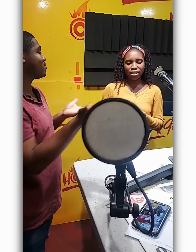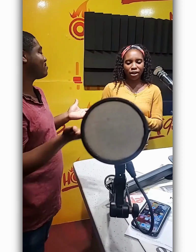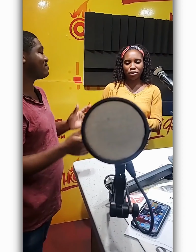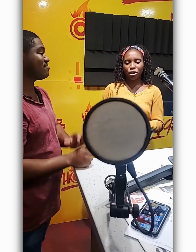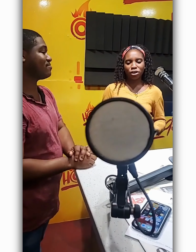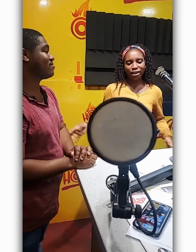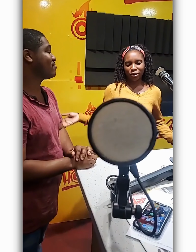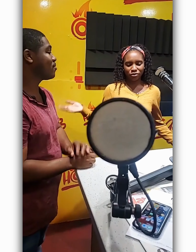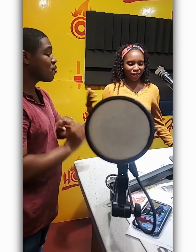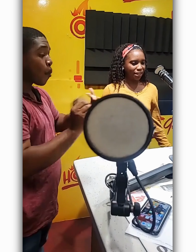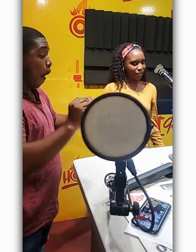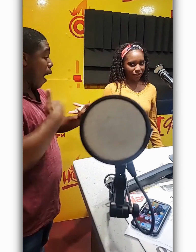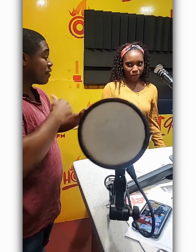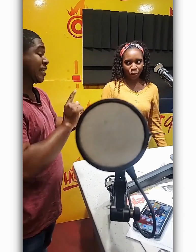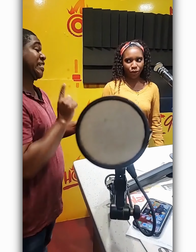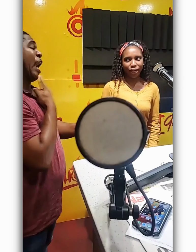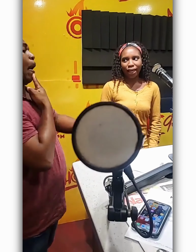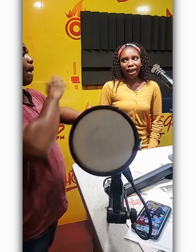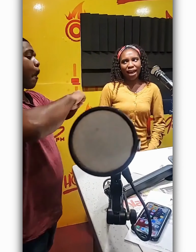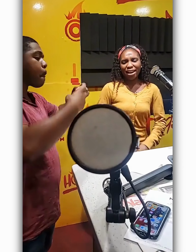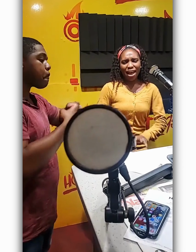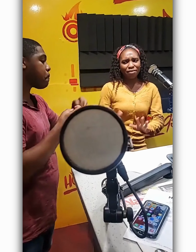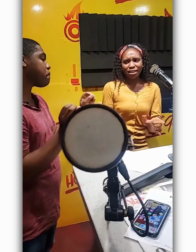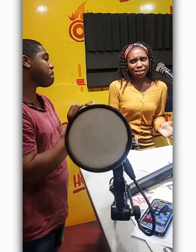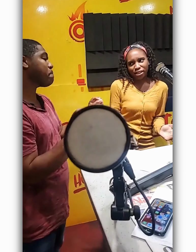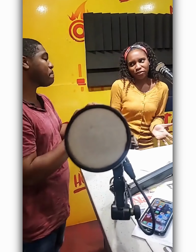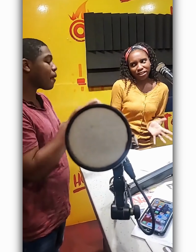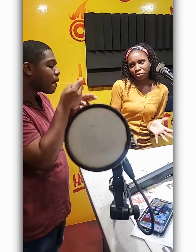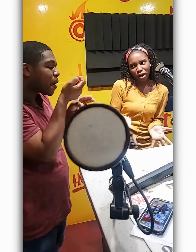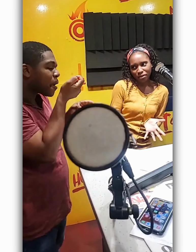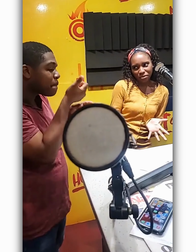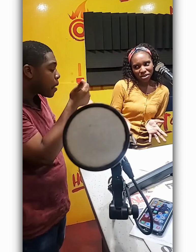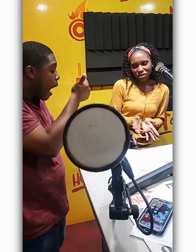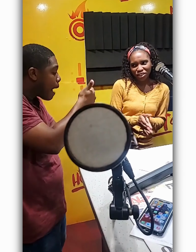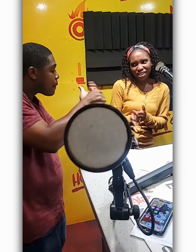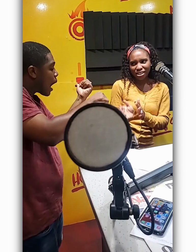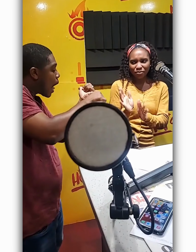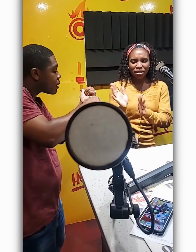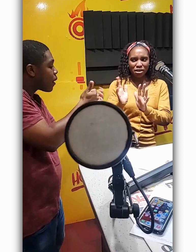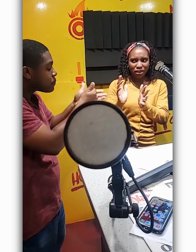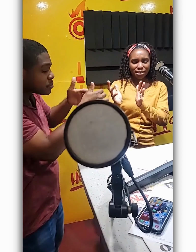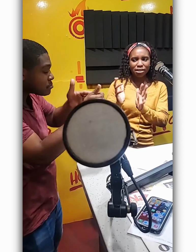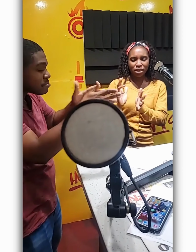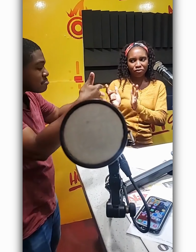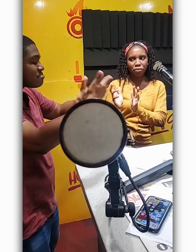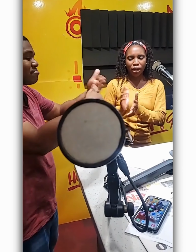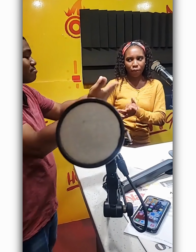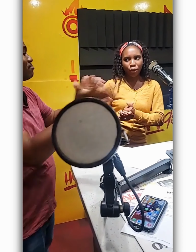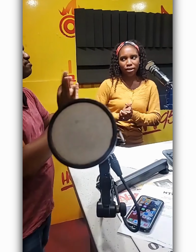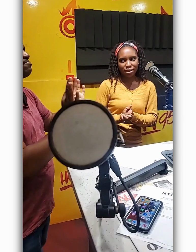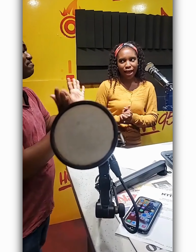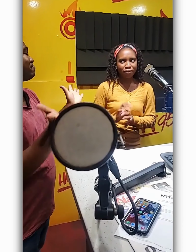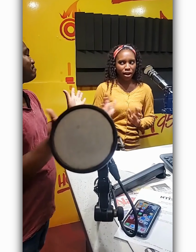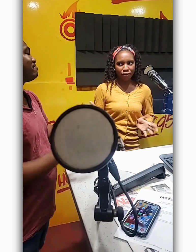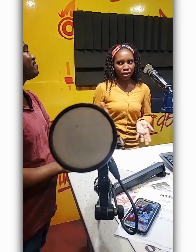was all good, and I was ready to leave the airport. I didn't have any serious problems. It was just some assistance from the airport staff, and everything was